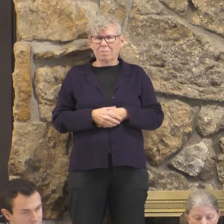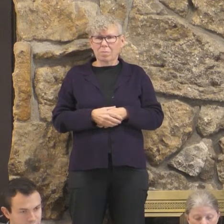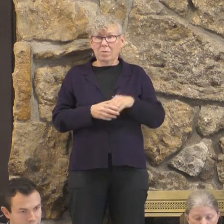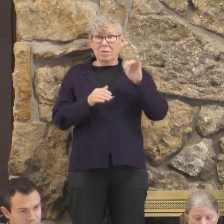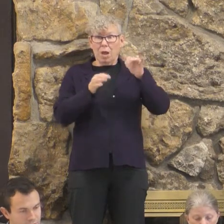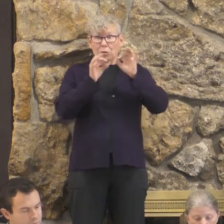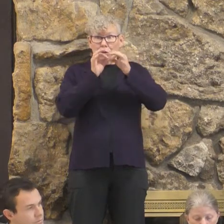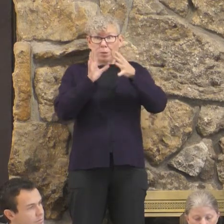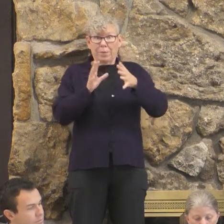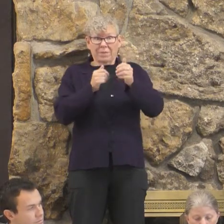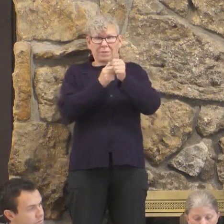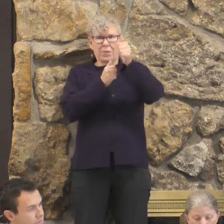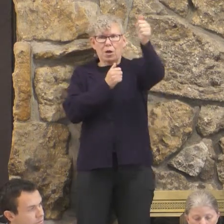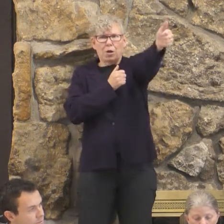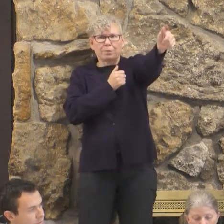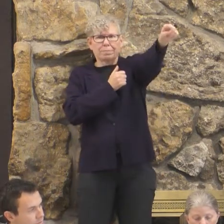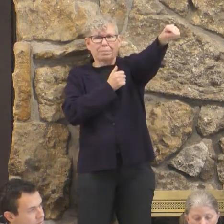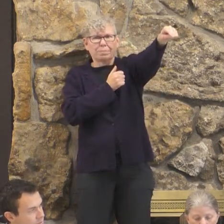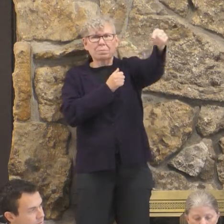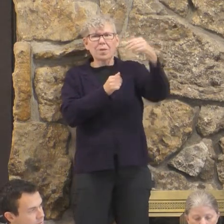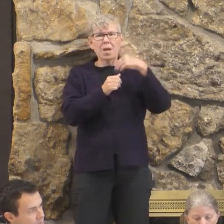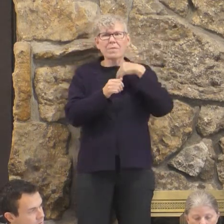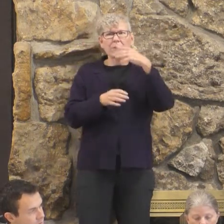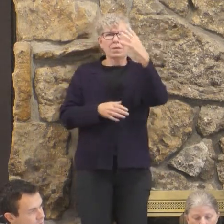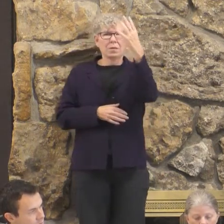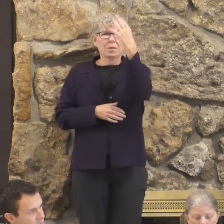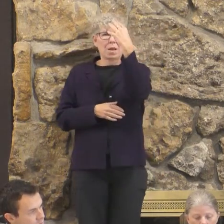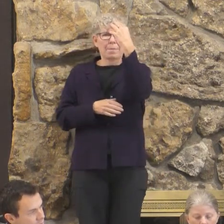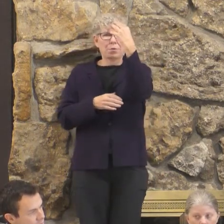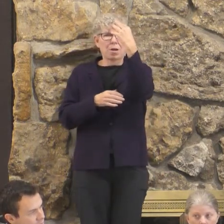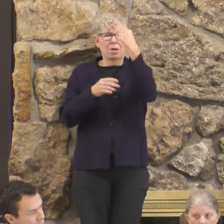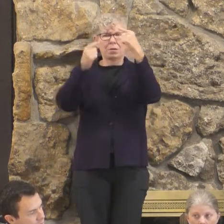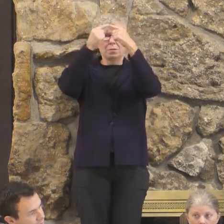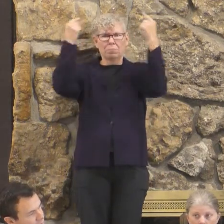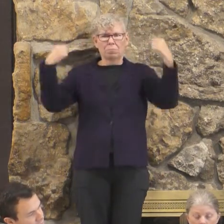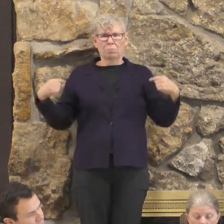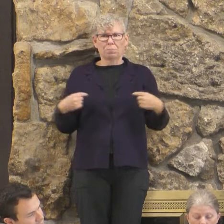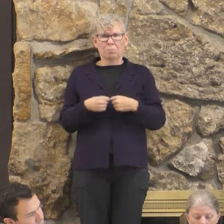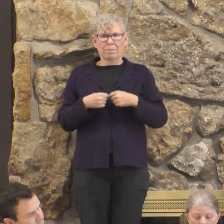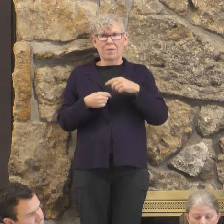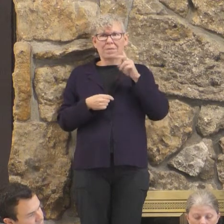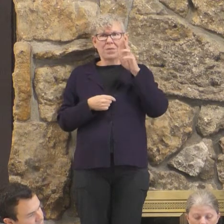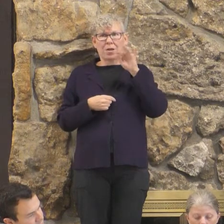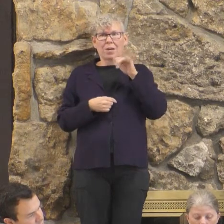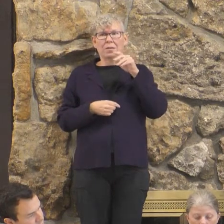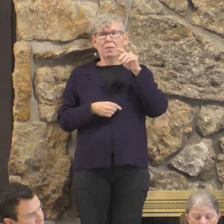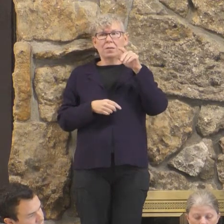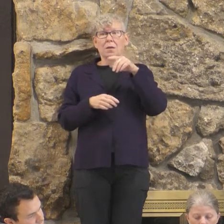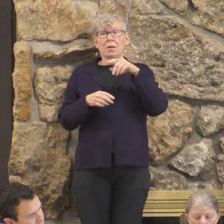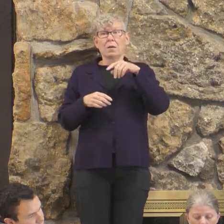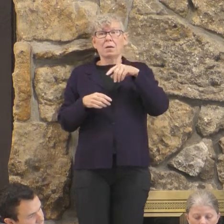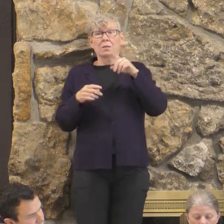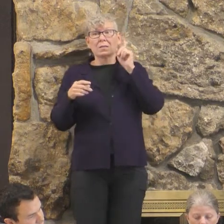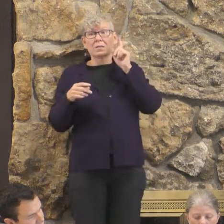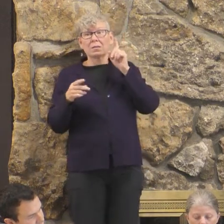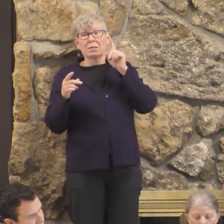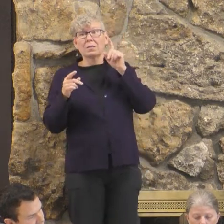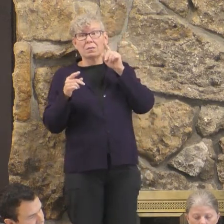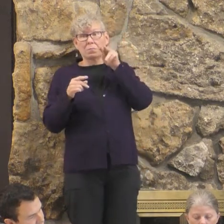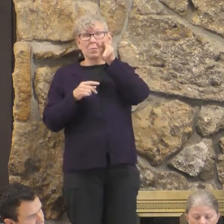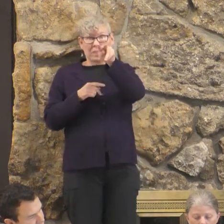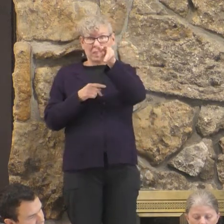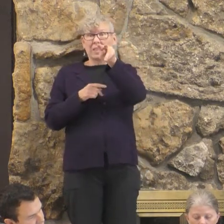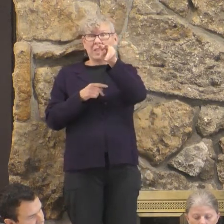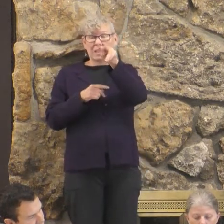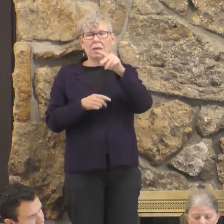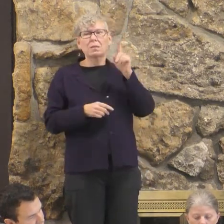looking into a video camera, and the interpreter will have a TV monitor or something. And the deaf or hard of hearing individual will have a similar setup. Oftentimes, it's a